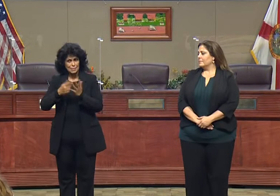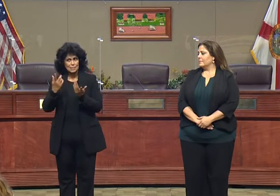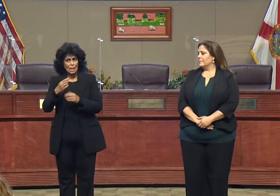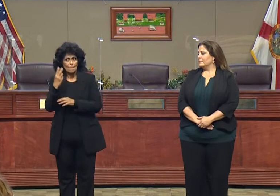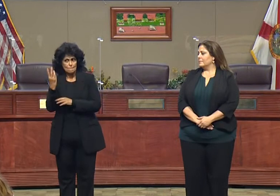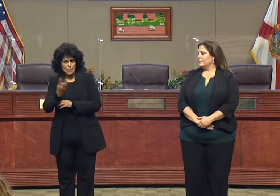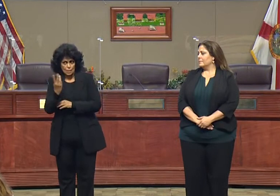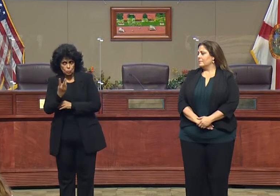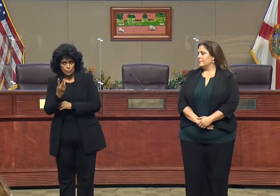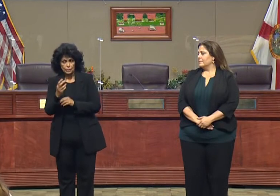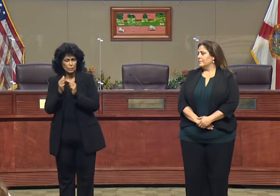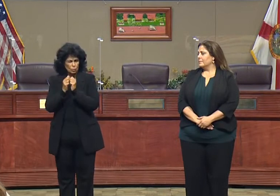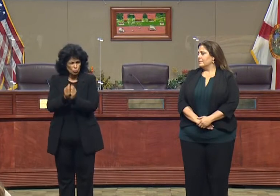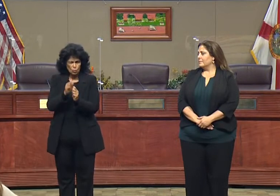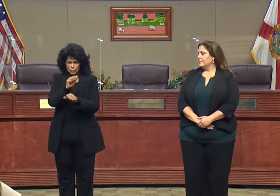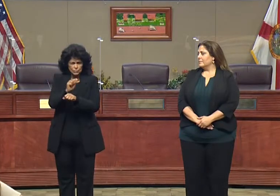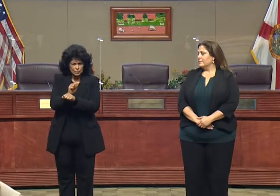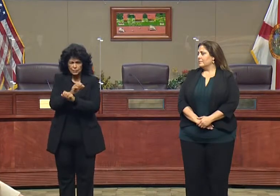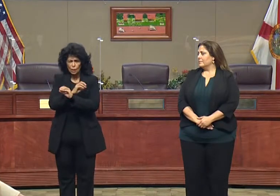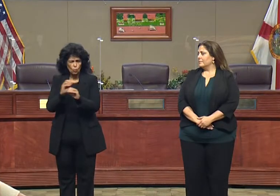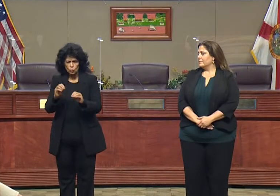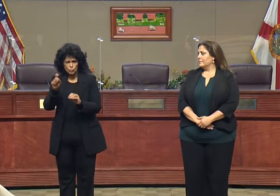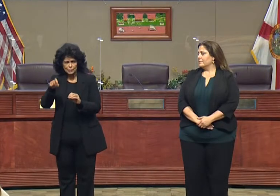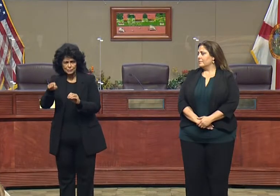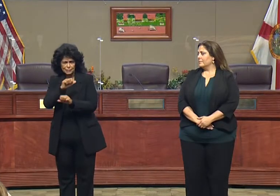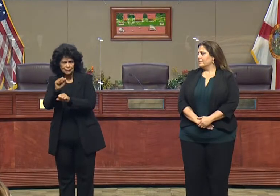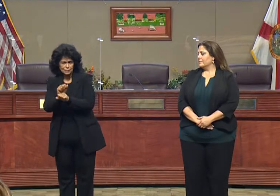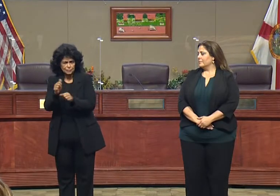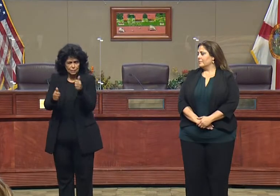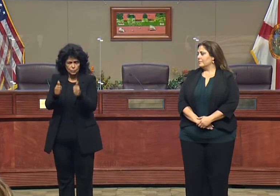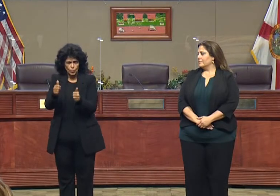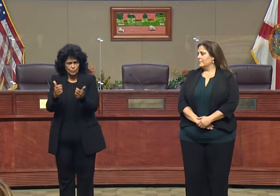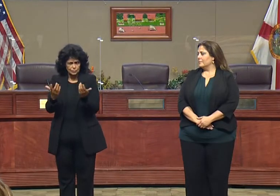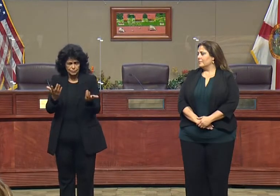citas o sin citas? ¿Cómo es este proceso también?